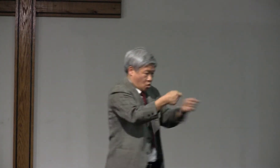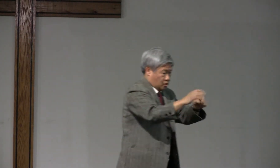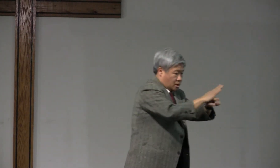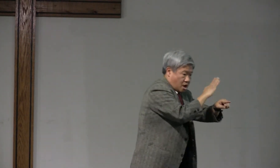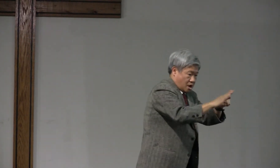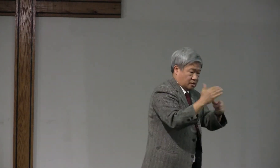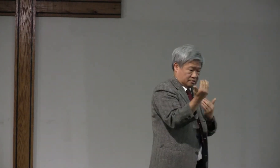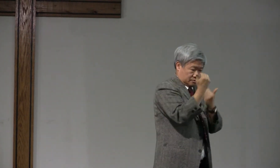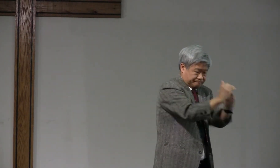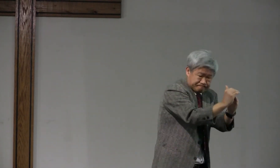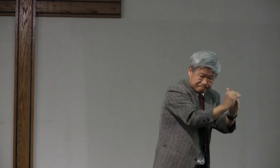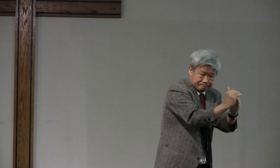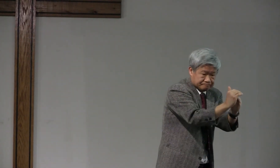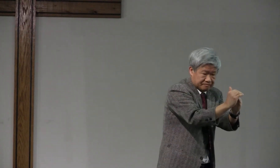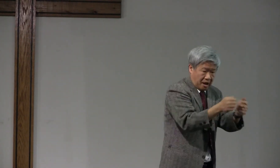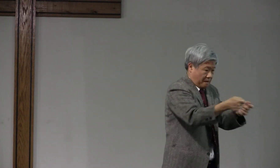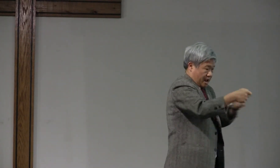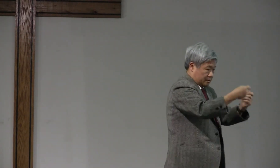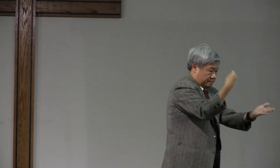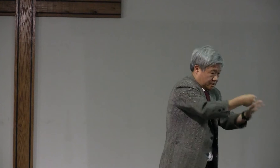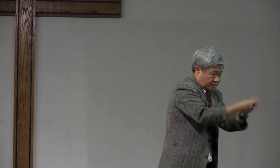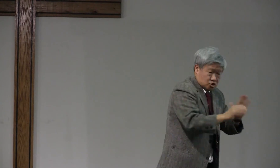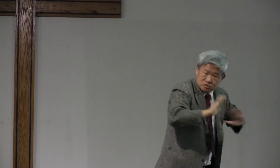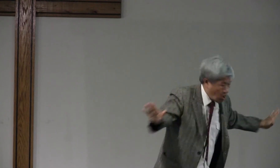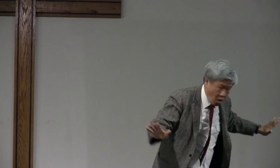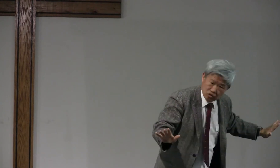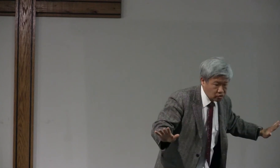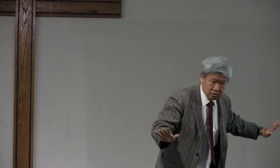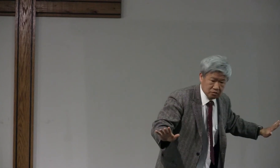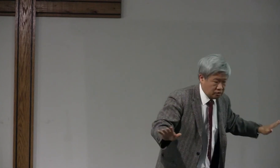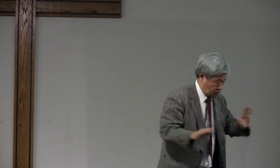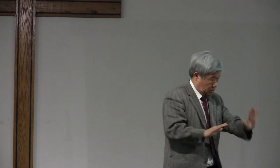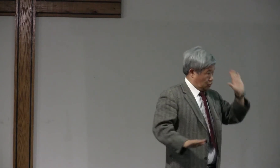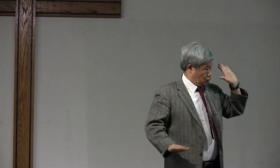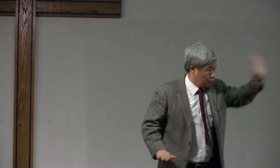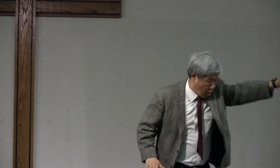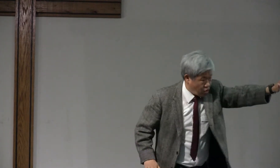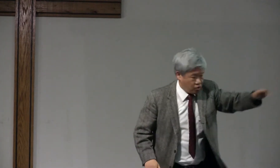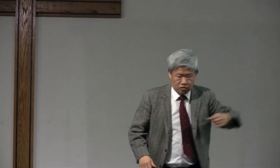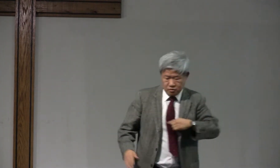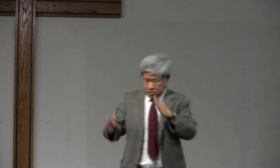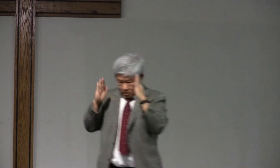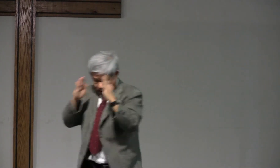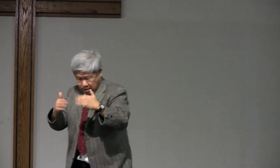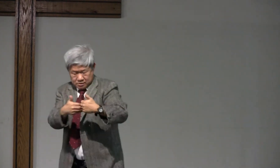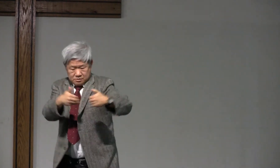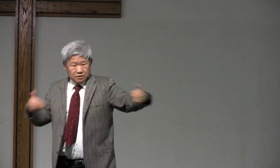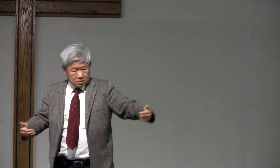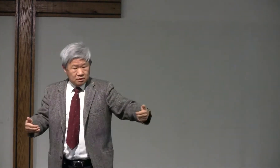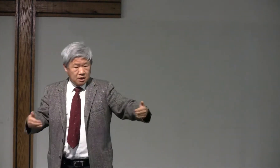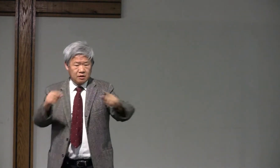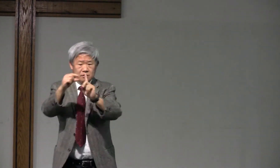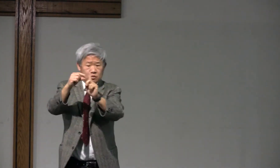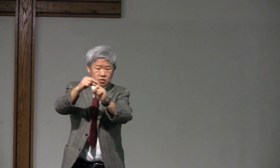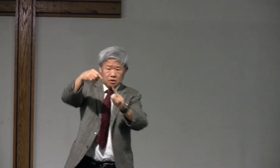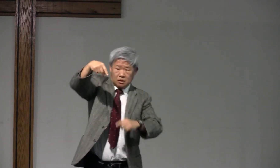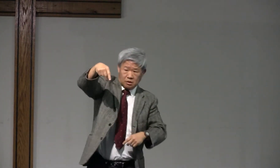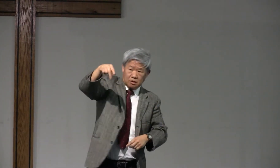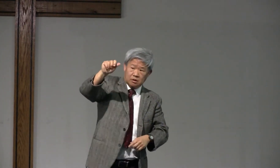flock. My involvement with the church business is limited. I don't touch the budget.